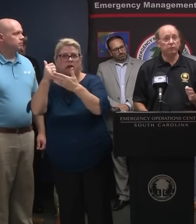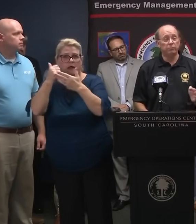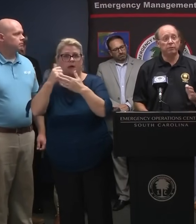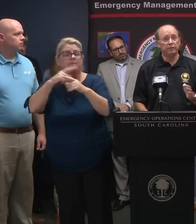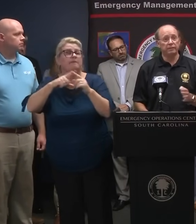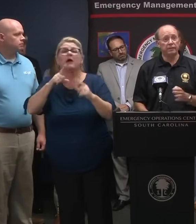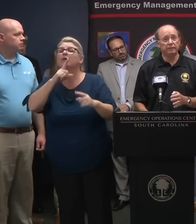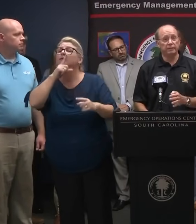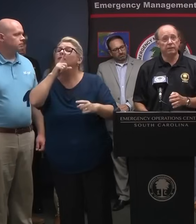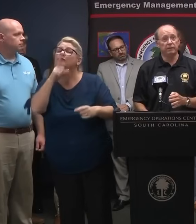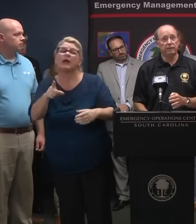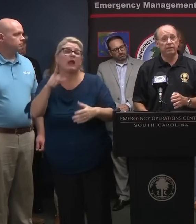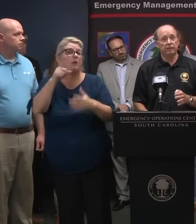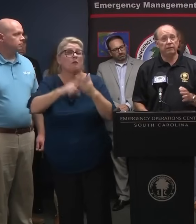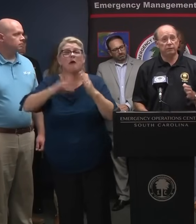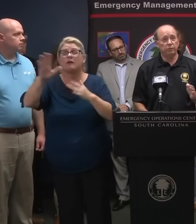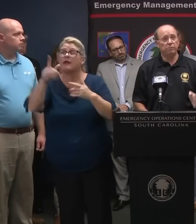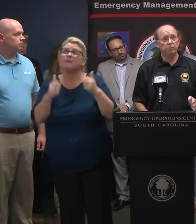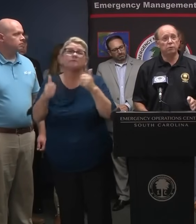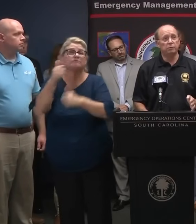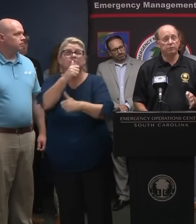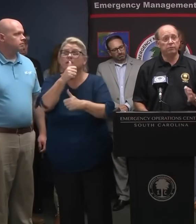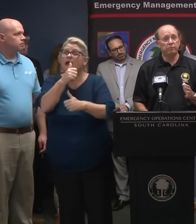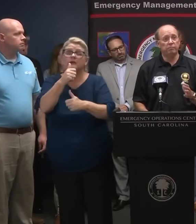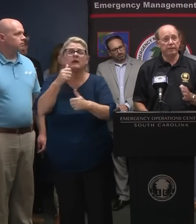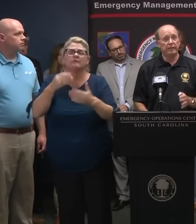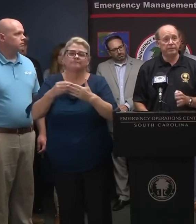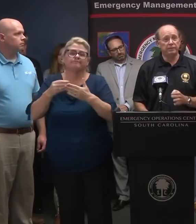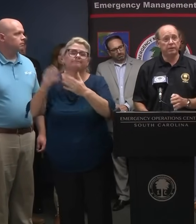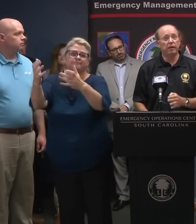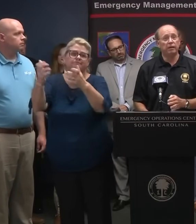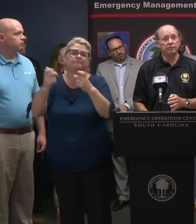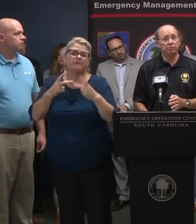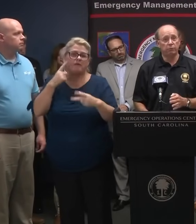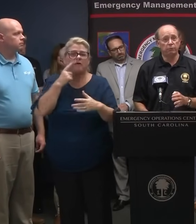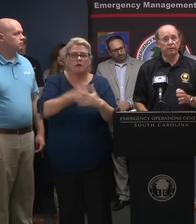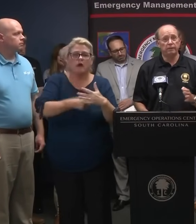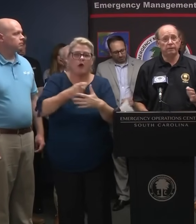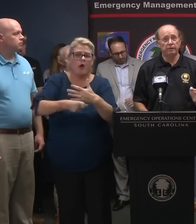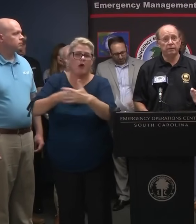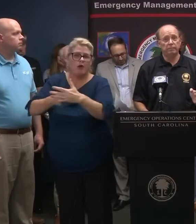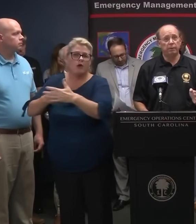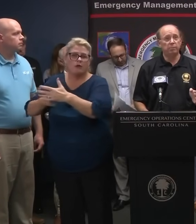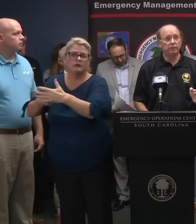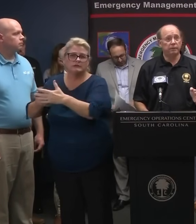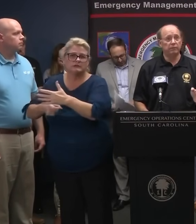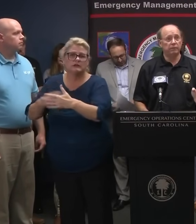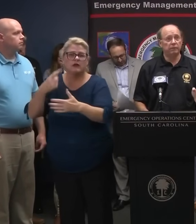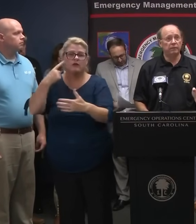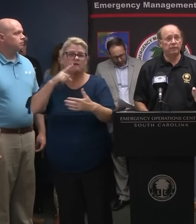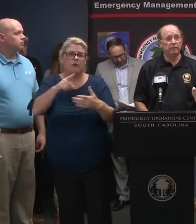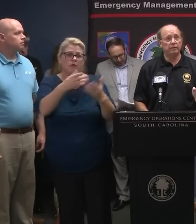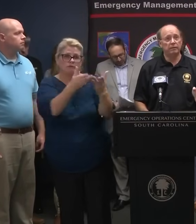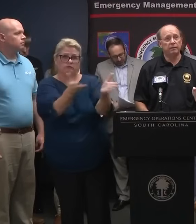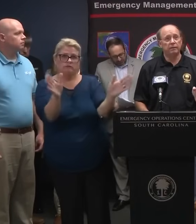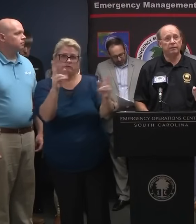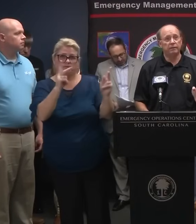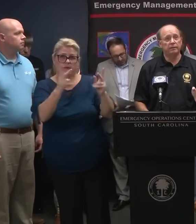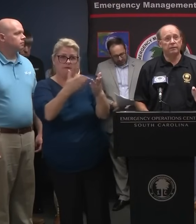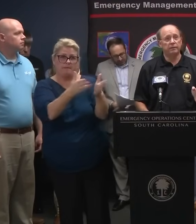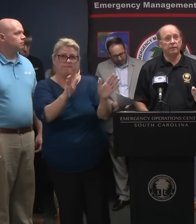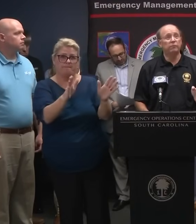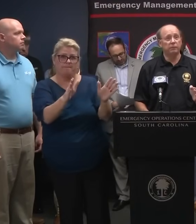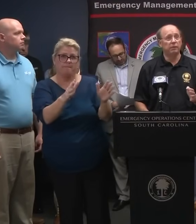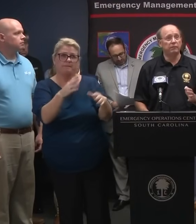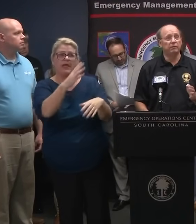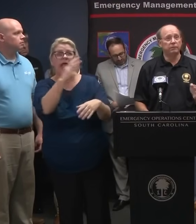what they really bring to South Carolina is reimbursement for many of these costs, both at the public level and at